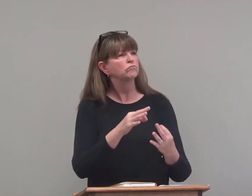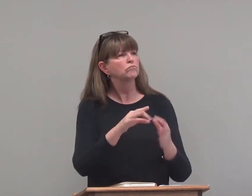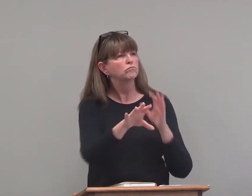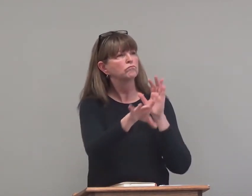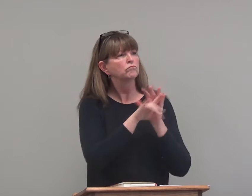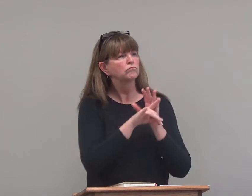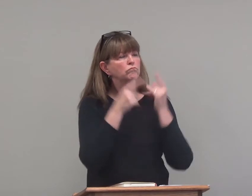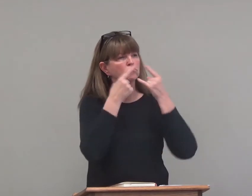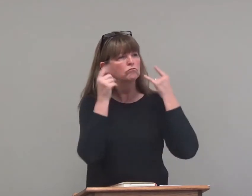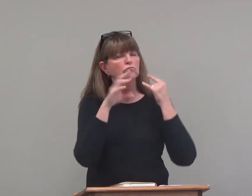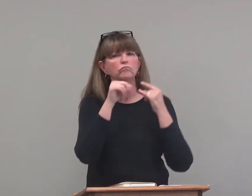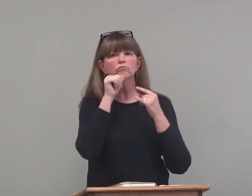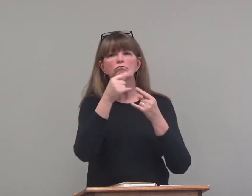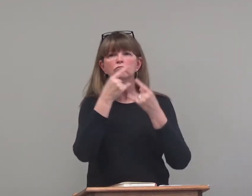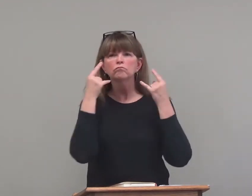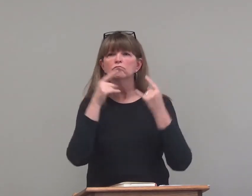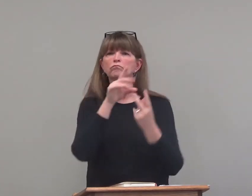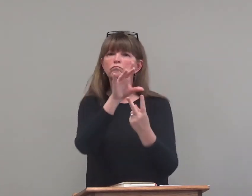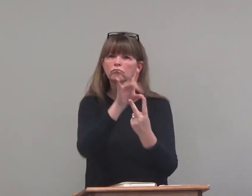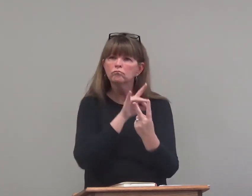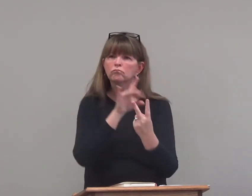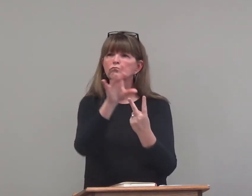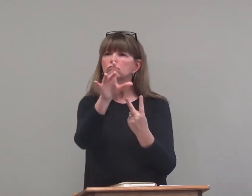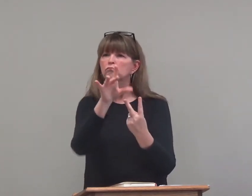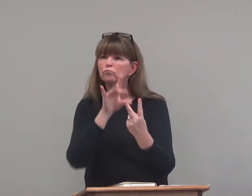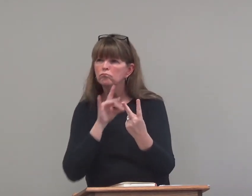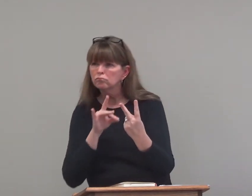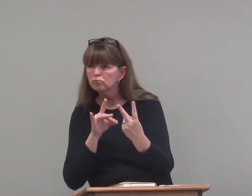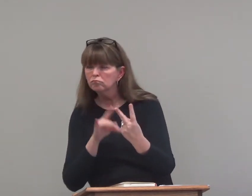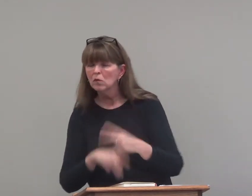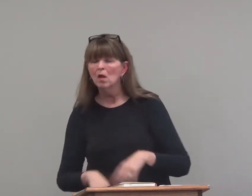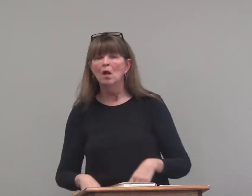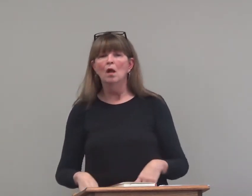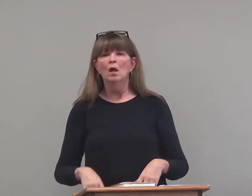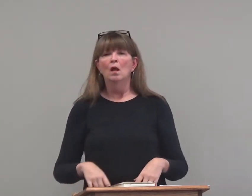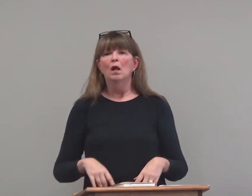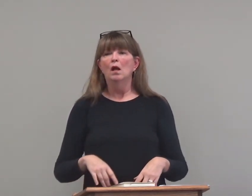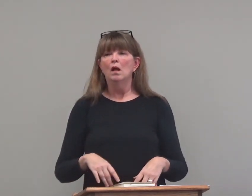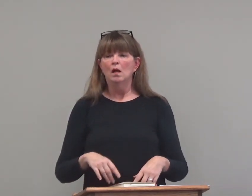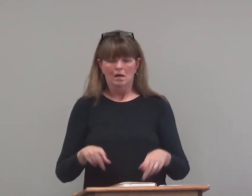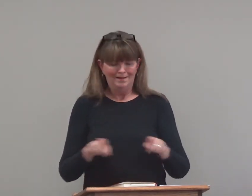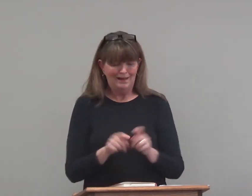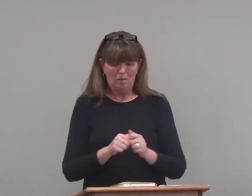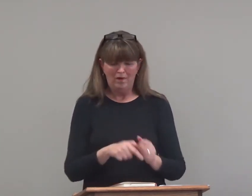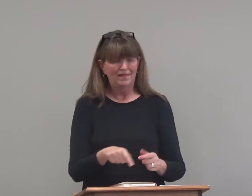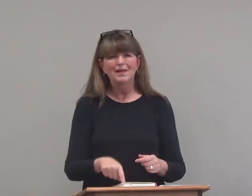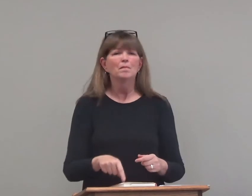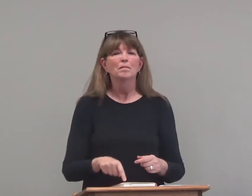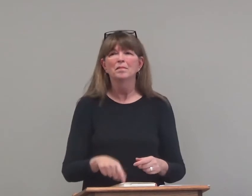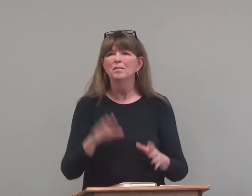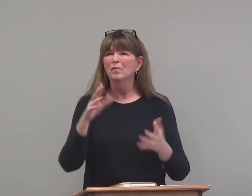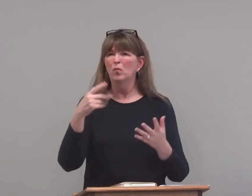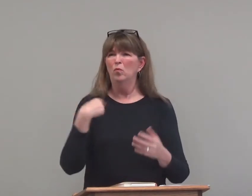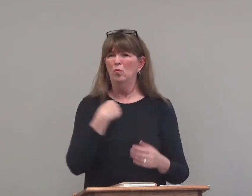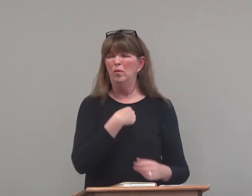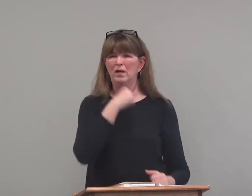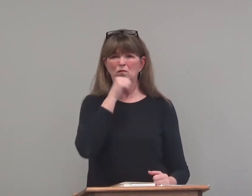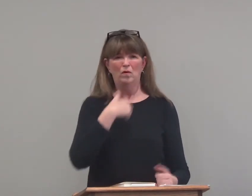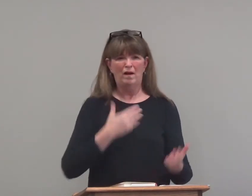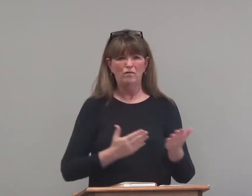You know, like this morning, we decided whether we were going to choose masks or not. We were going to make it optional. Well, it's the same